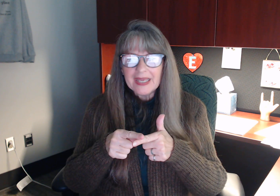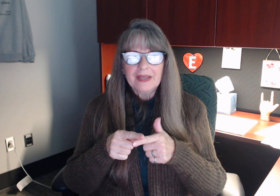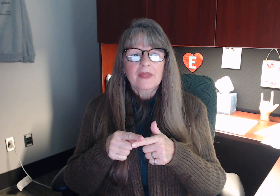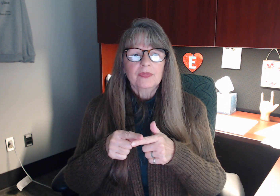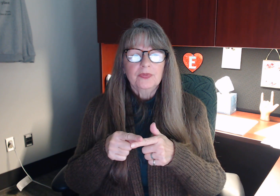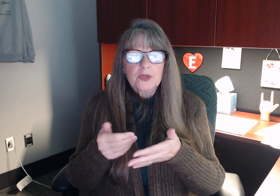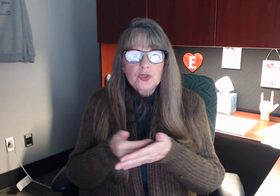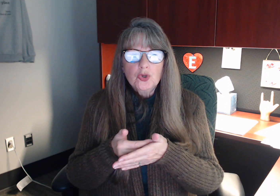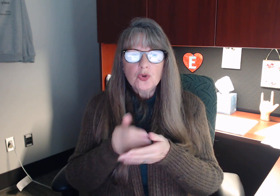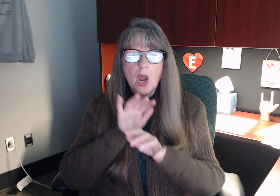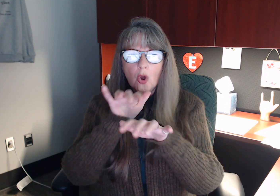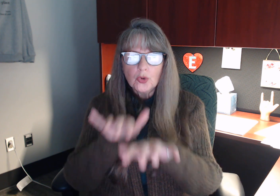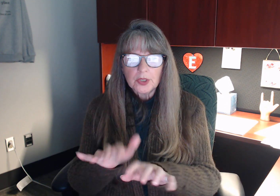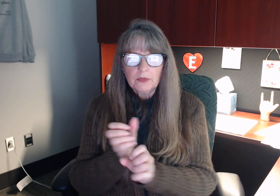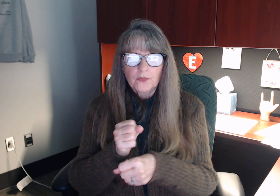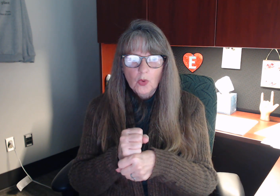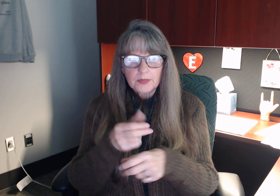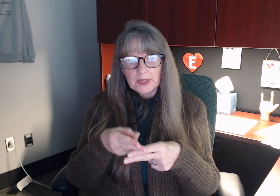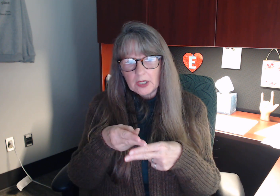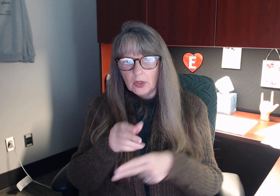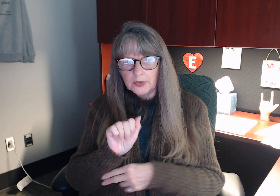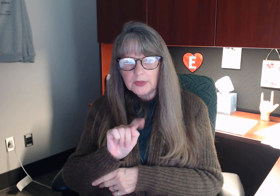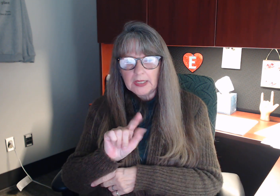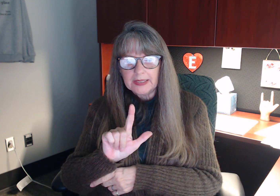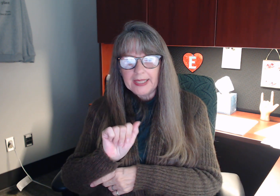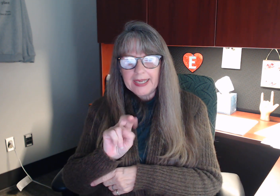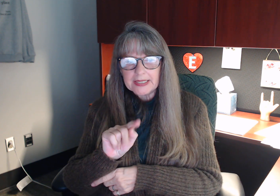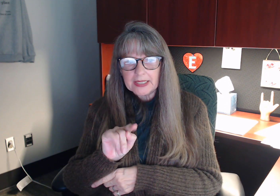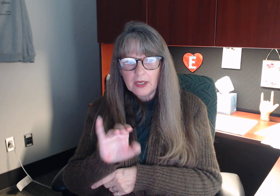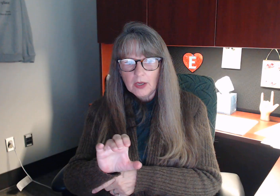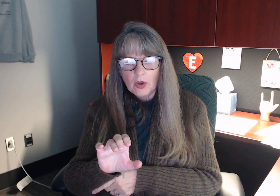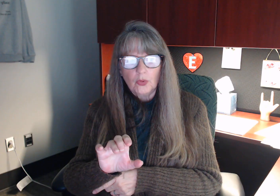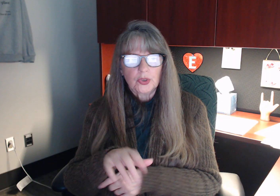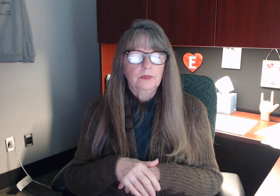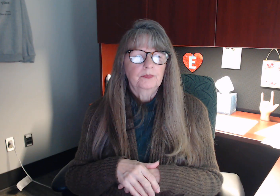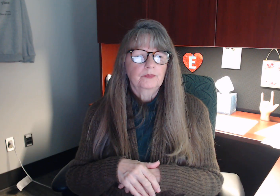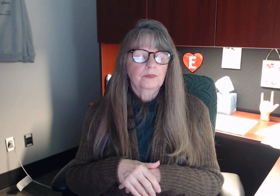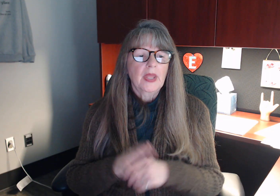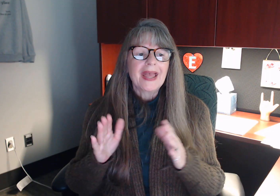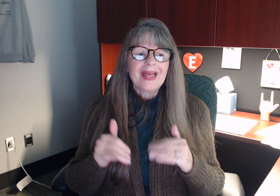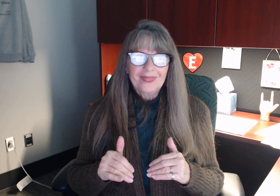then this new ocean forms, and they called it the Atlantic Ocean.